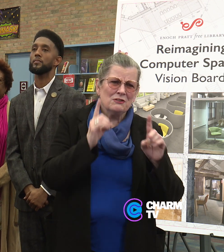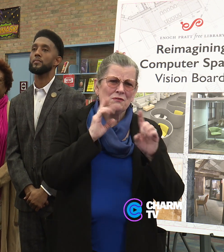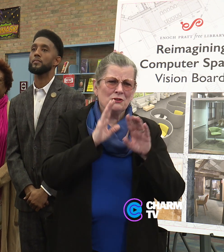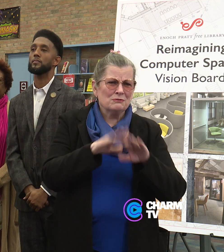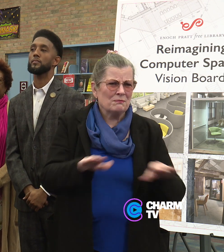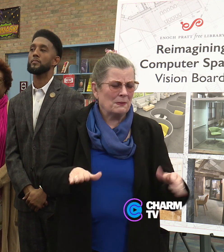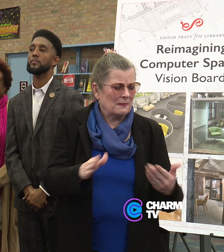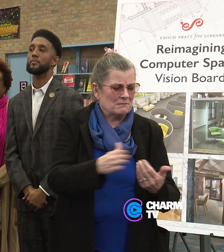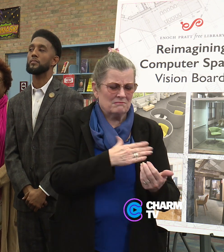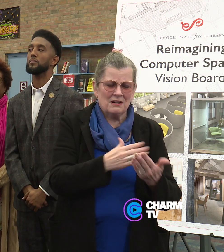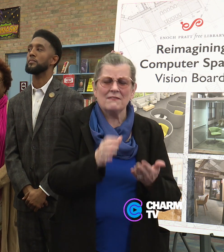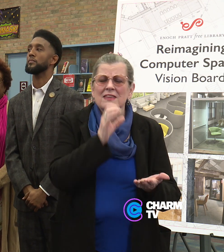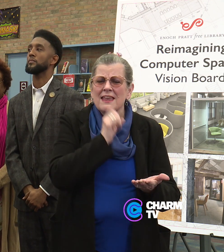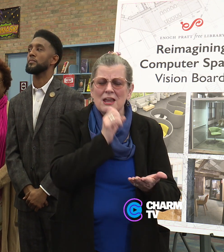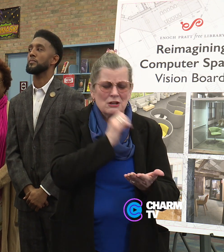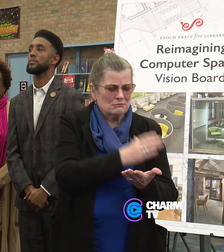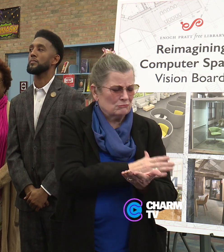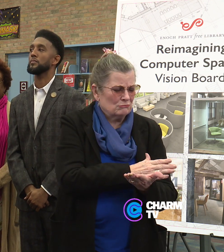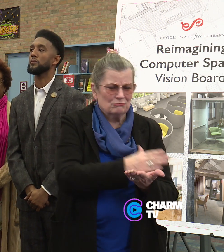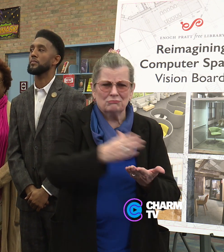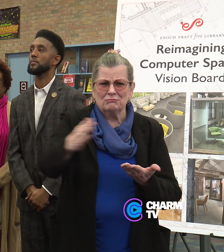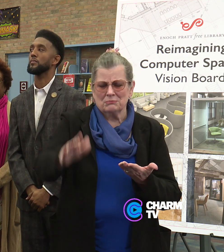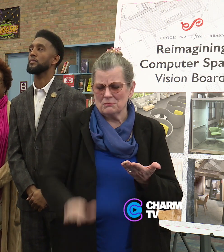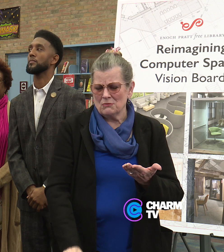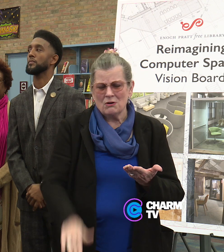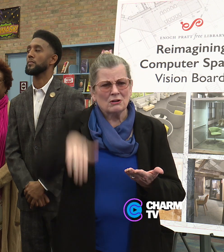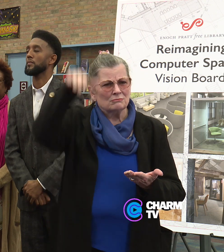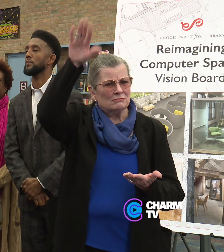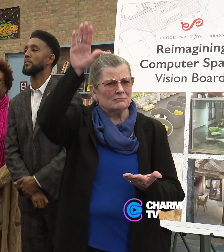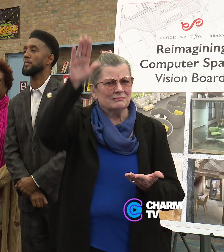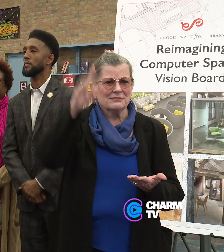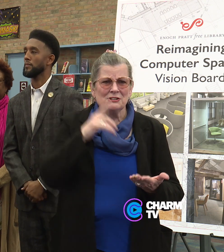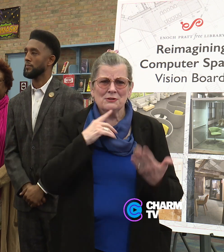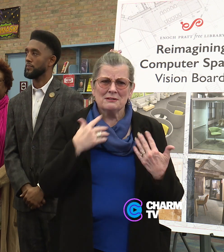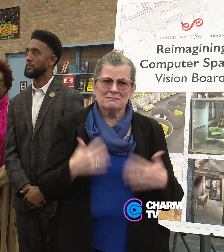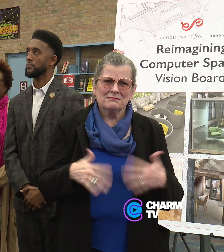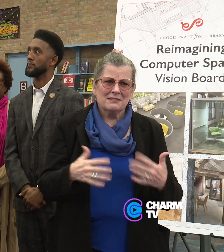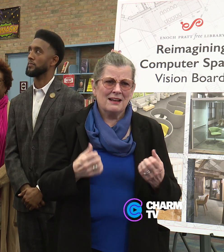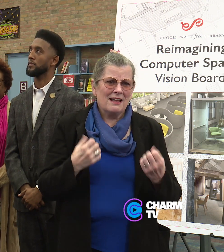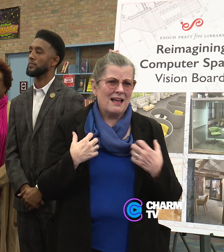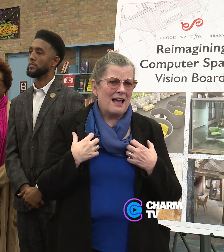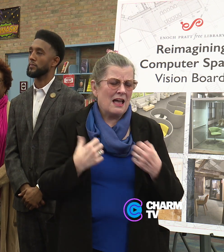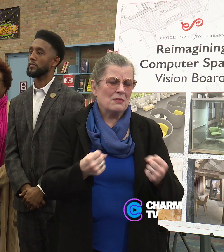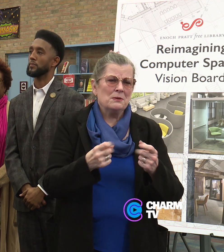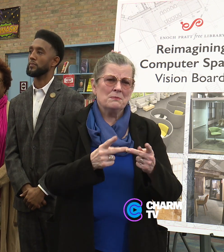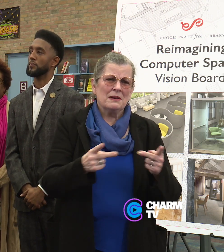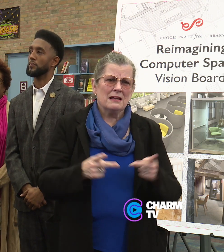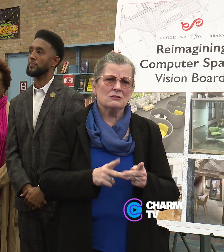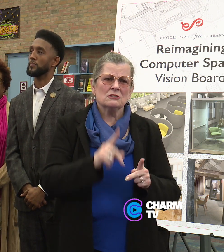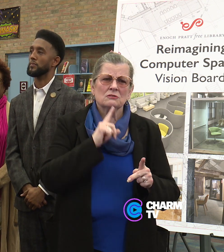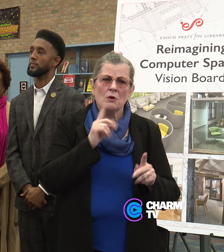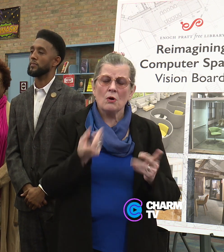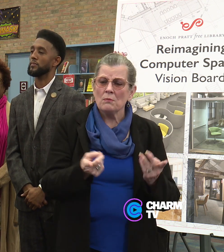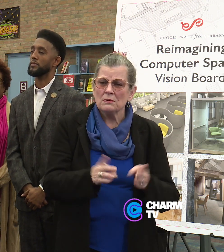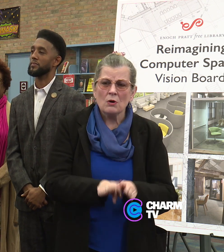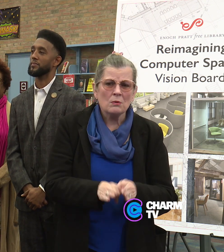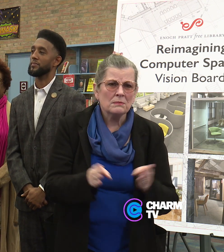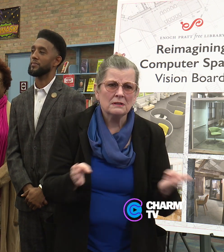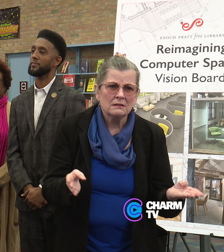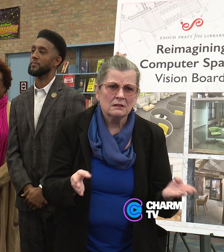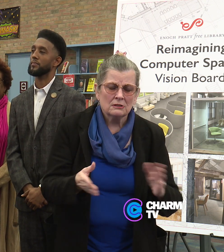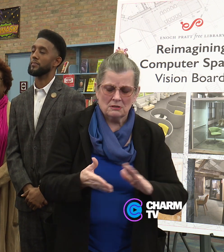But one crucial aspect of creating a healthy indoor environment is to make sure that the facility is actually open and